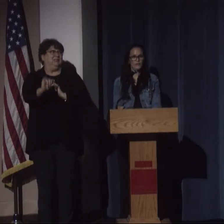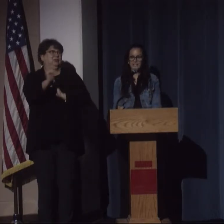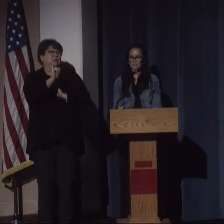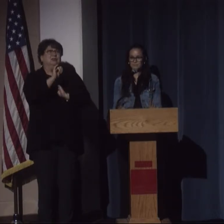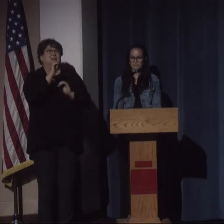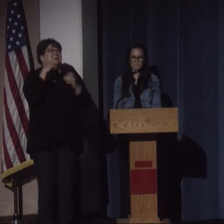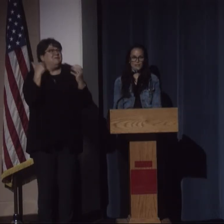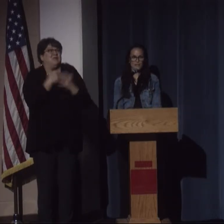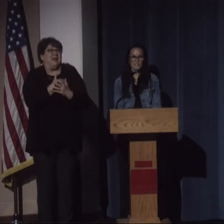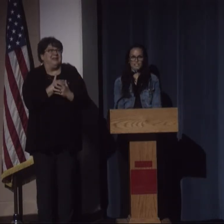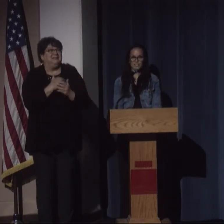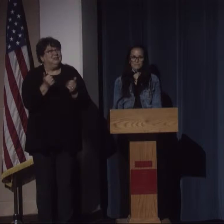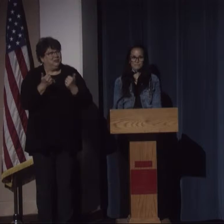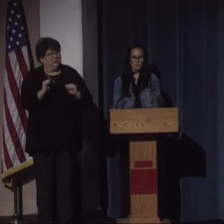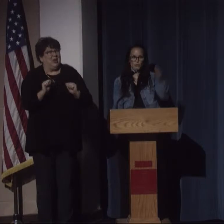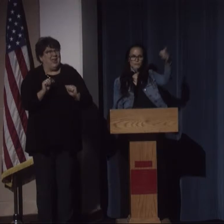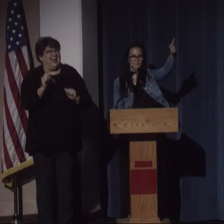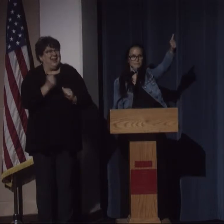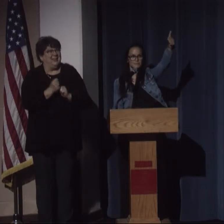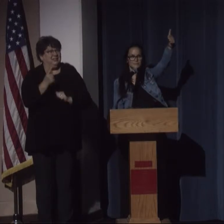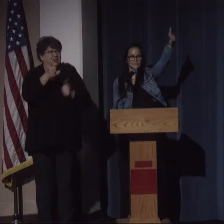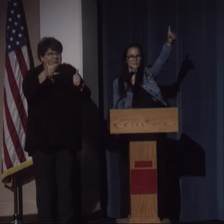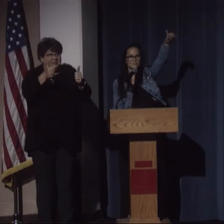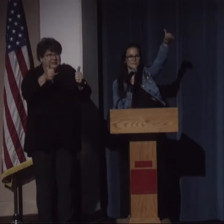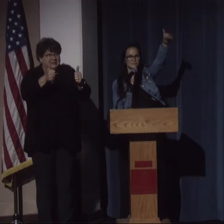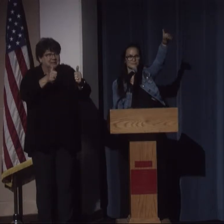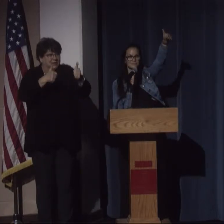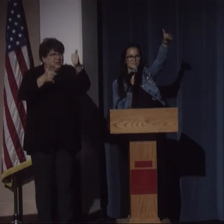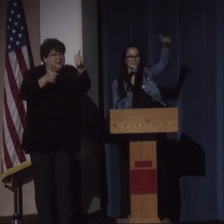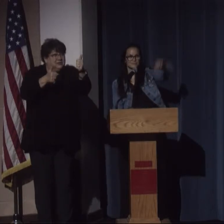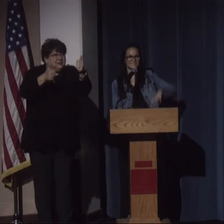don't be afraid. Try out next year. Cool?